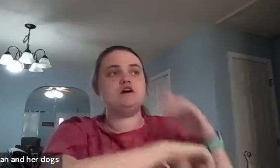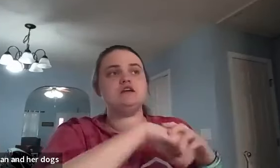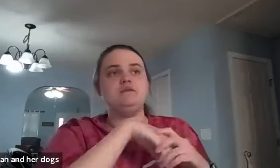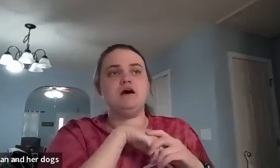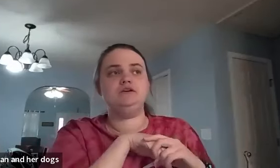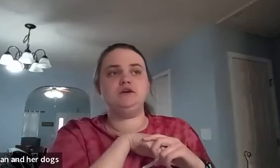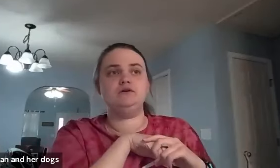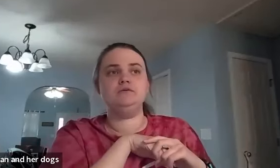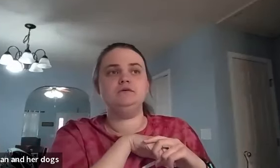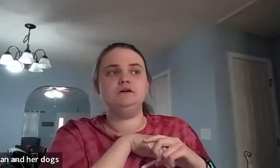talking about,